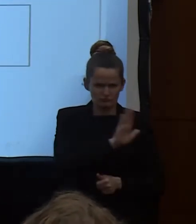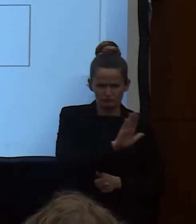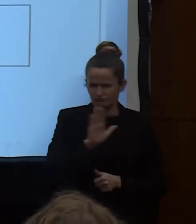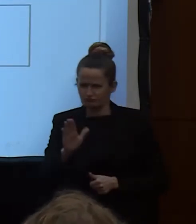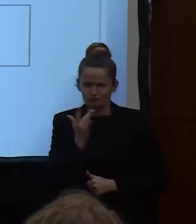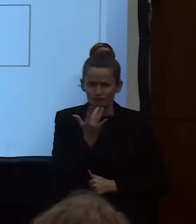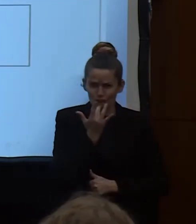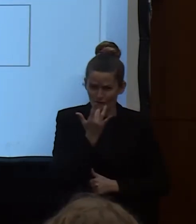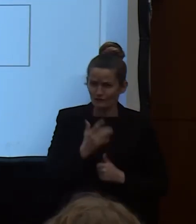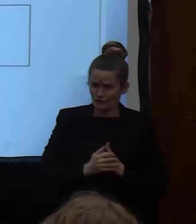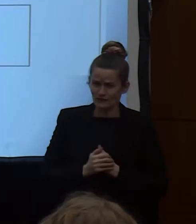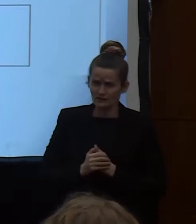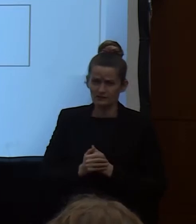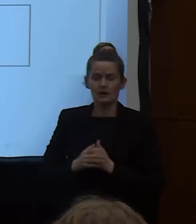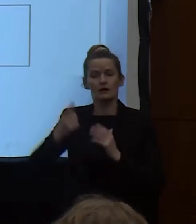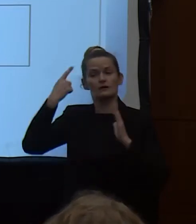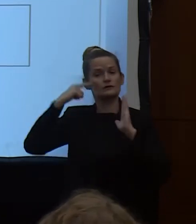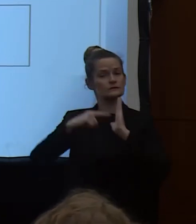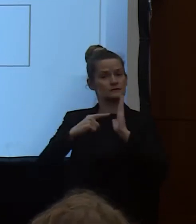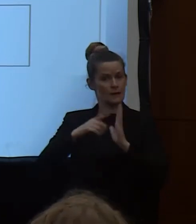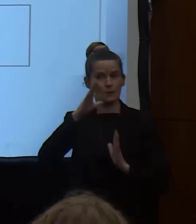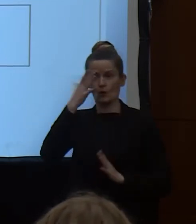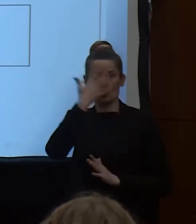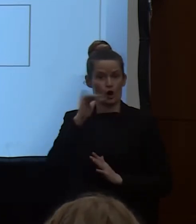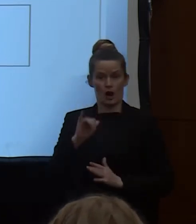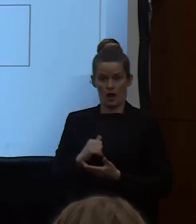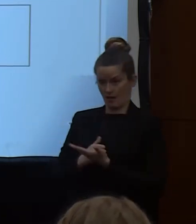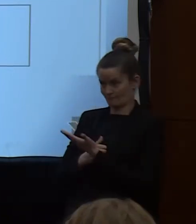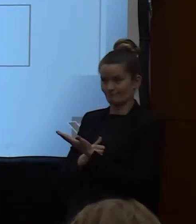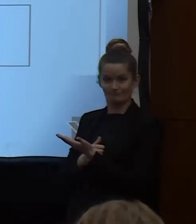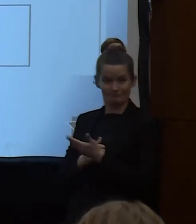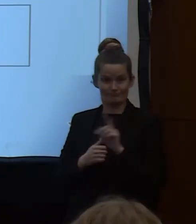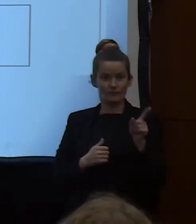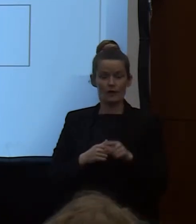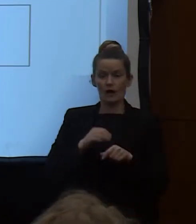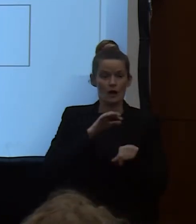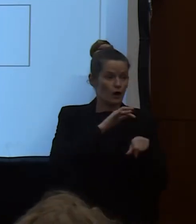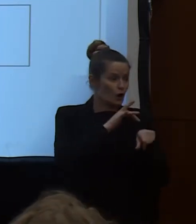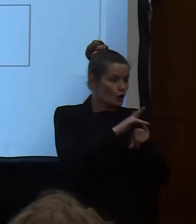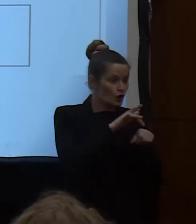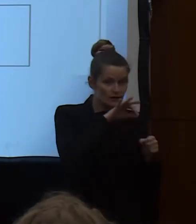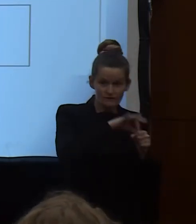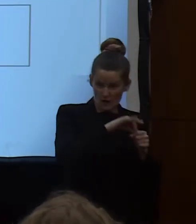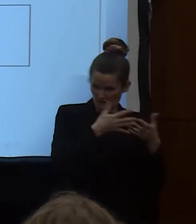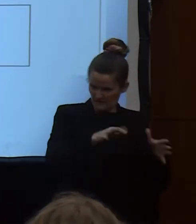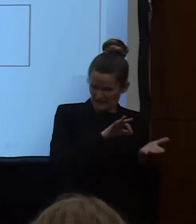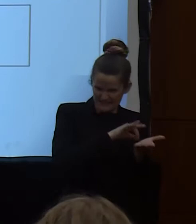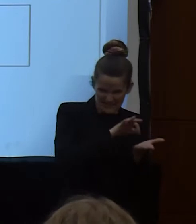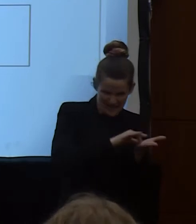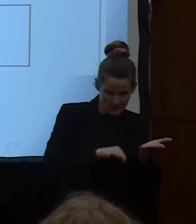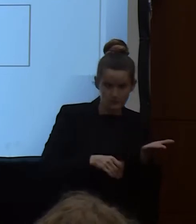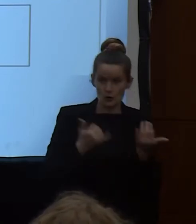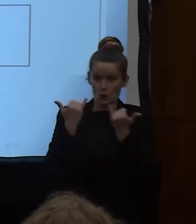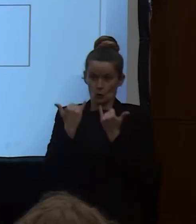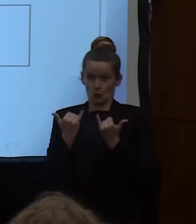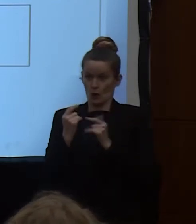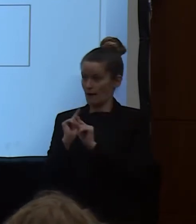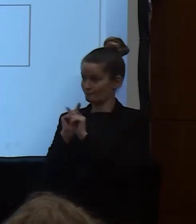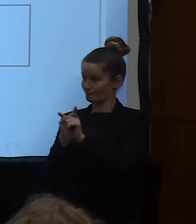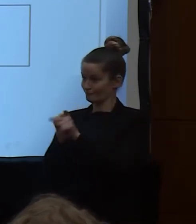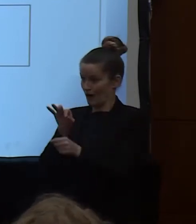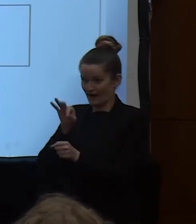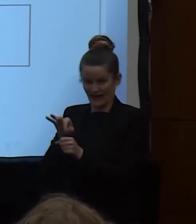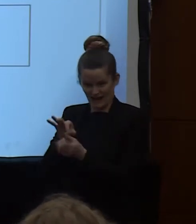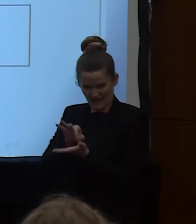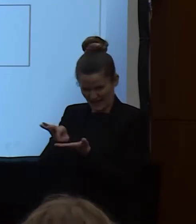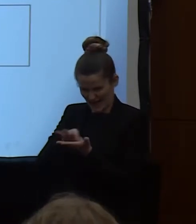like if you had your early votes were counted, your election day votes have been counted, but the other 3 categories had not yet been counted and